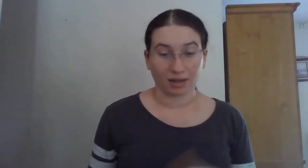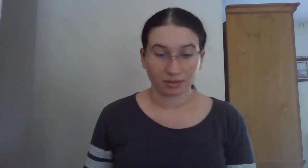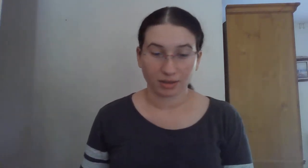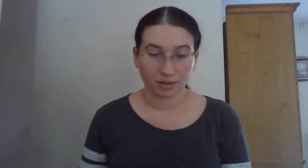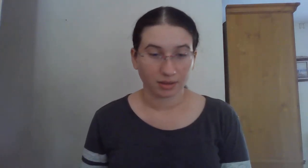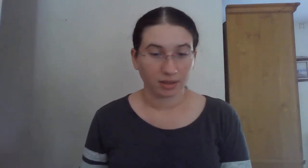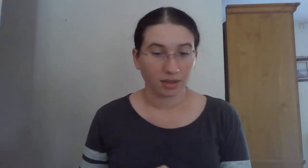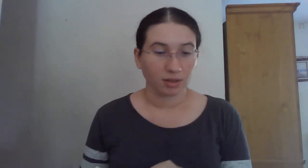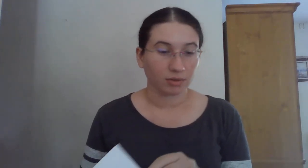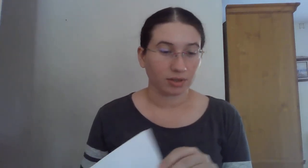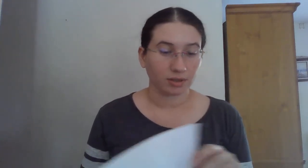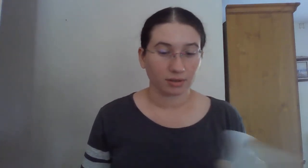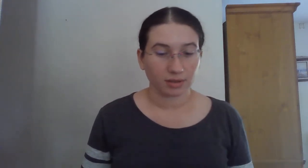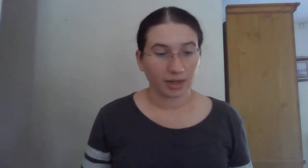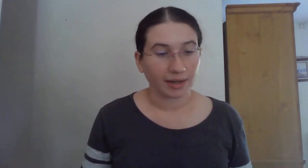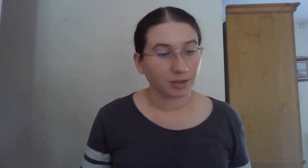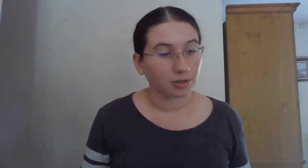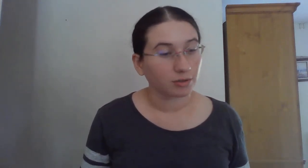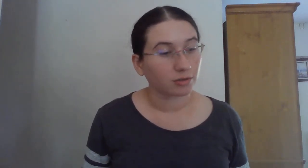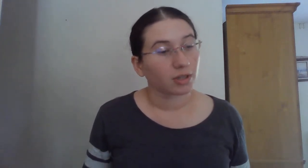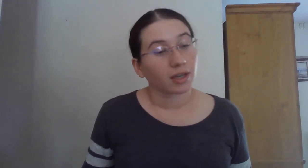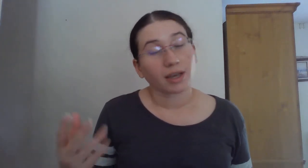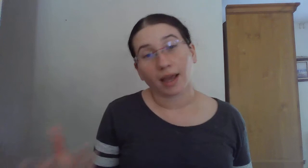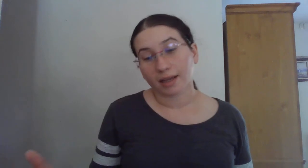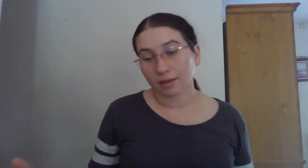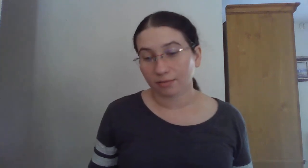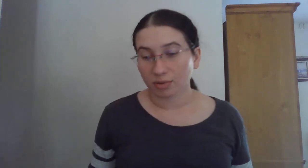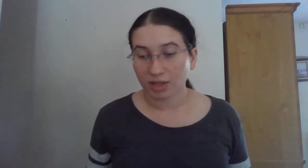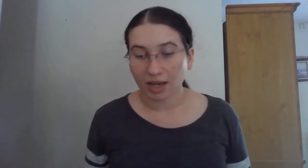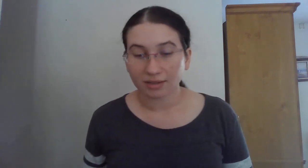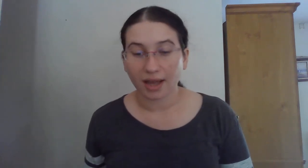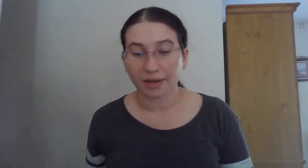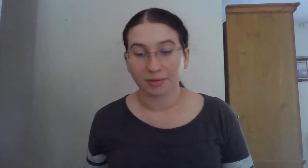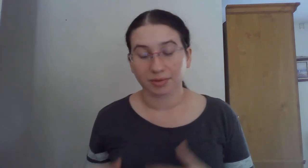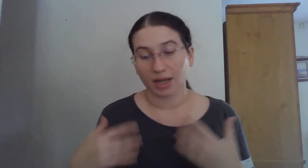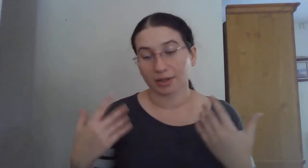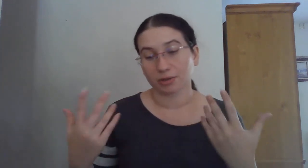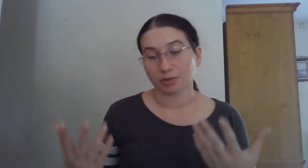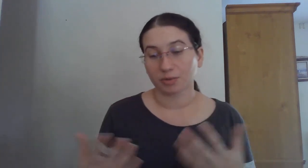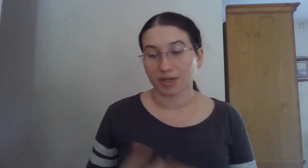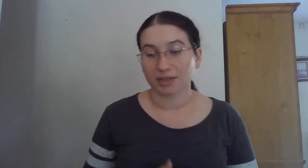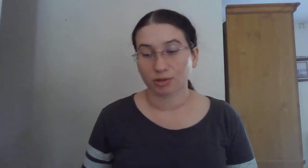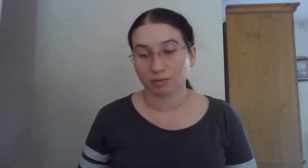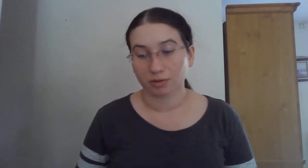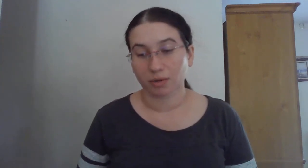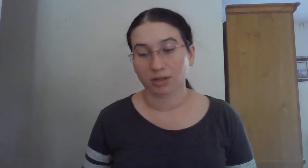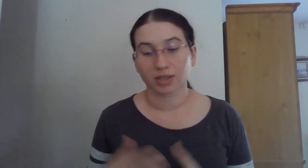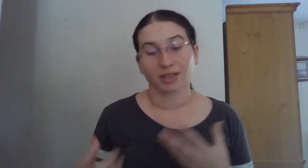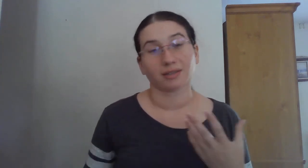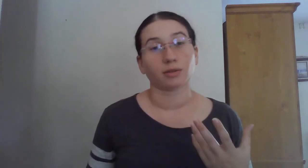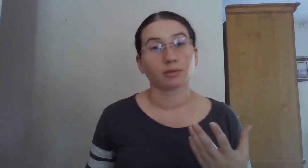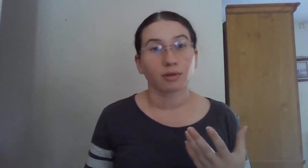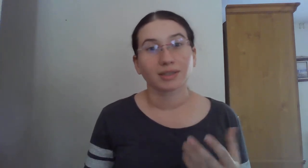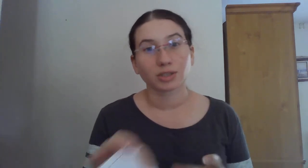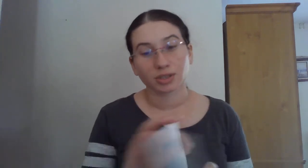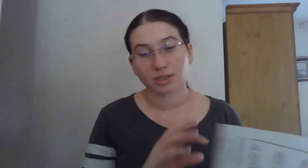modals. We're going to learn how to use negative modals, how to use modals to respond to yes and no